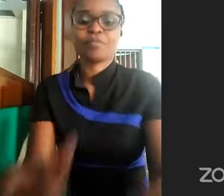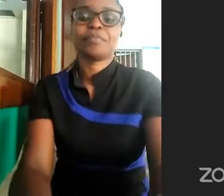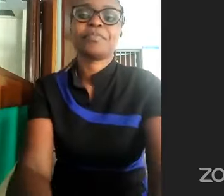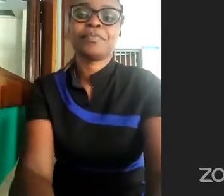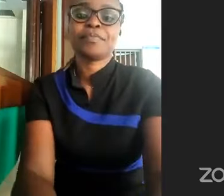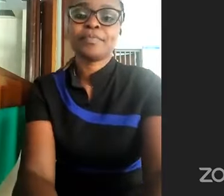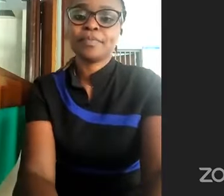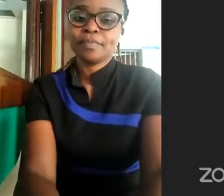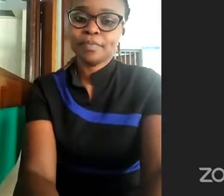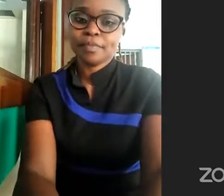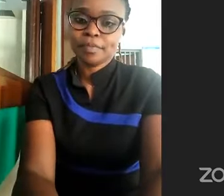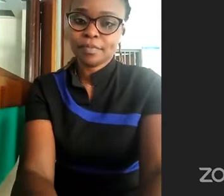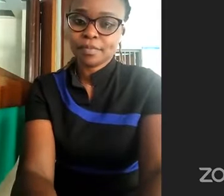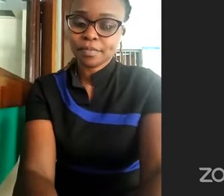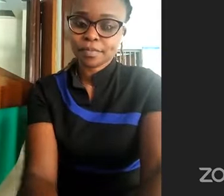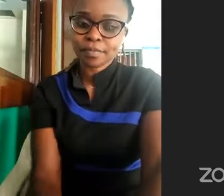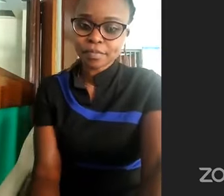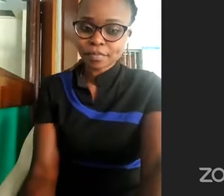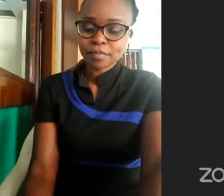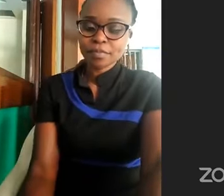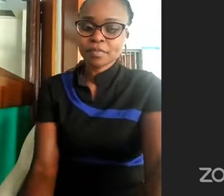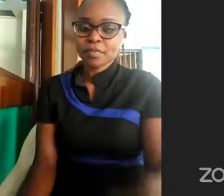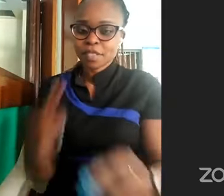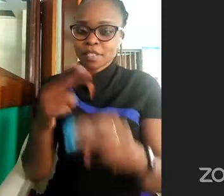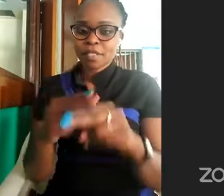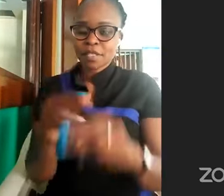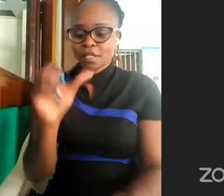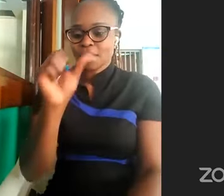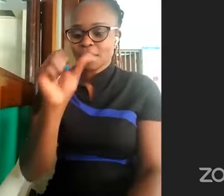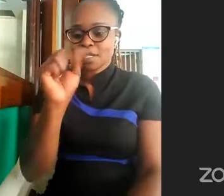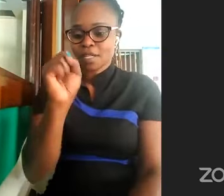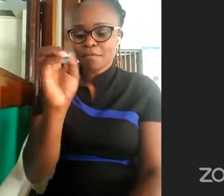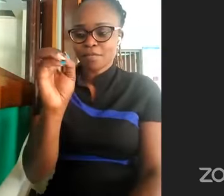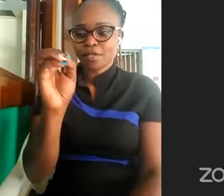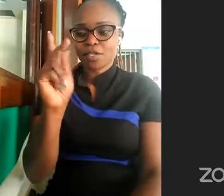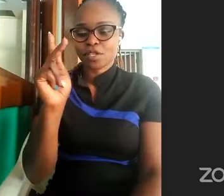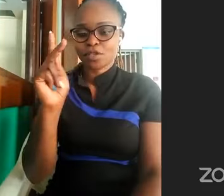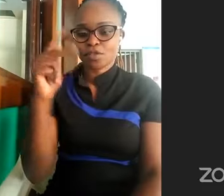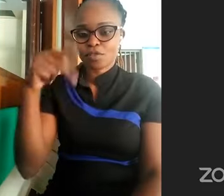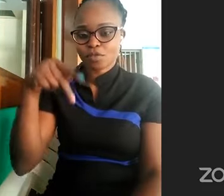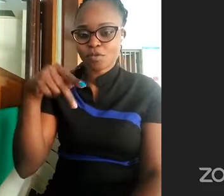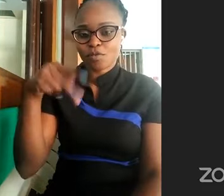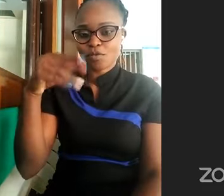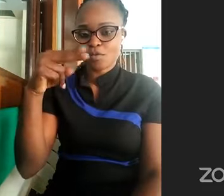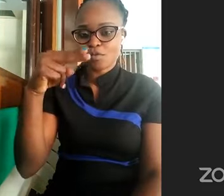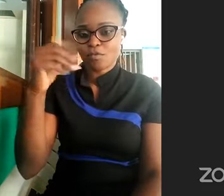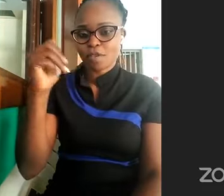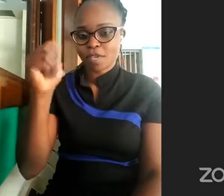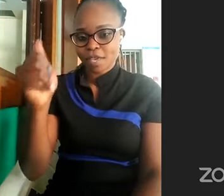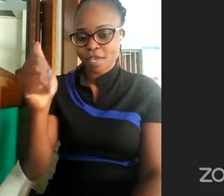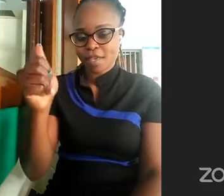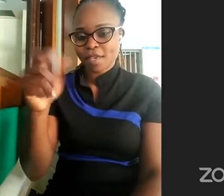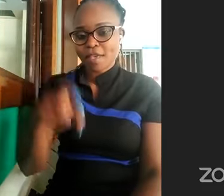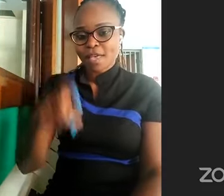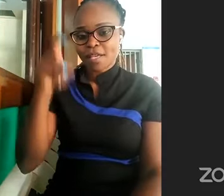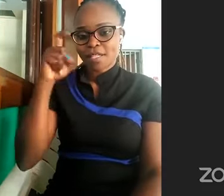Thank you. My name is Sophia Mbeyela. I'm a executive director of Peace Life